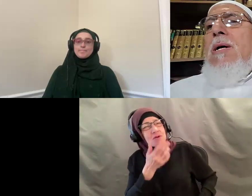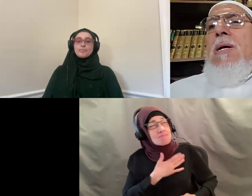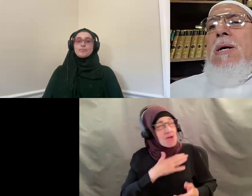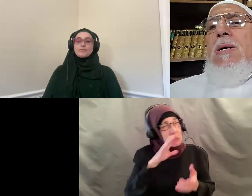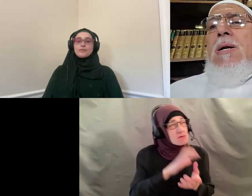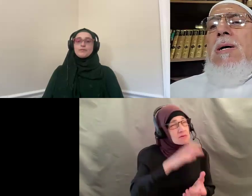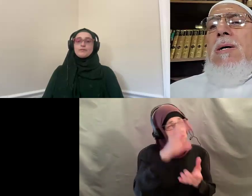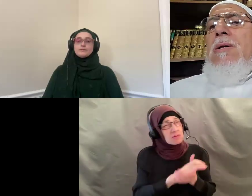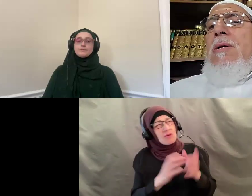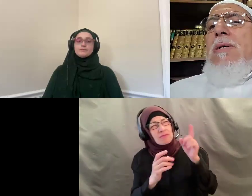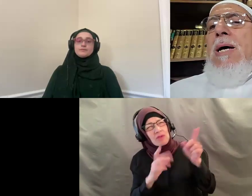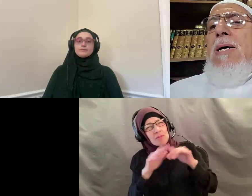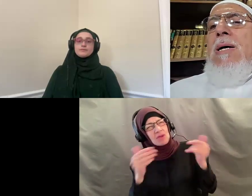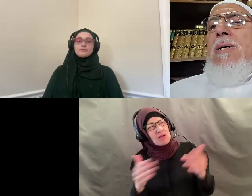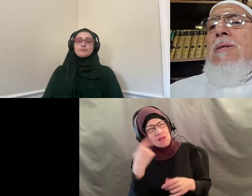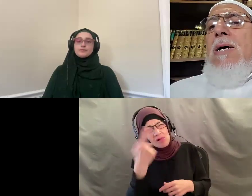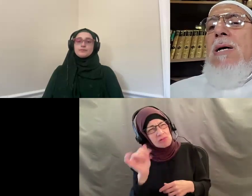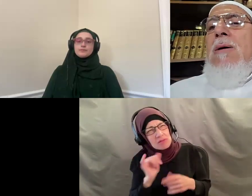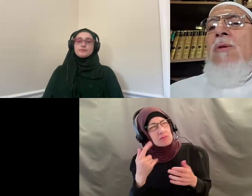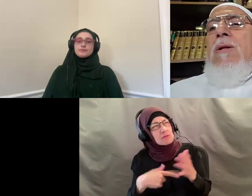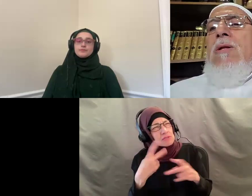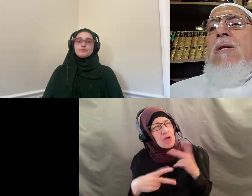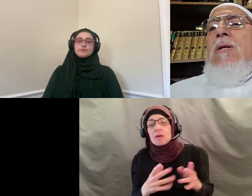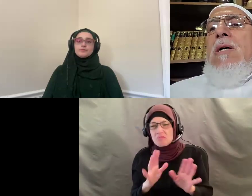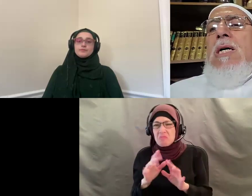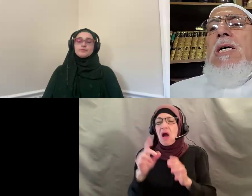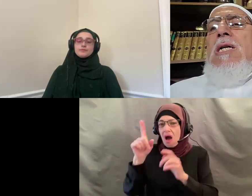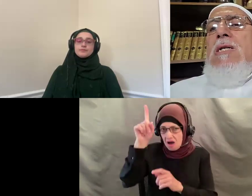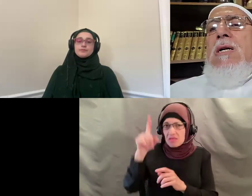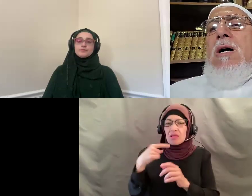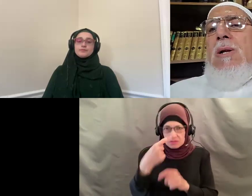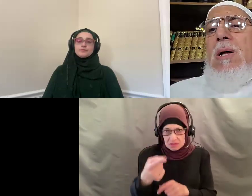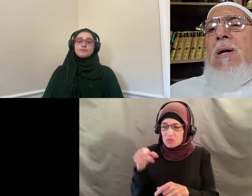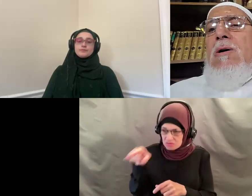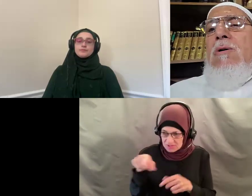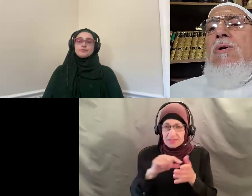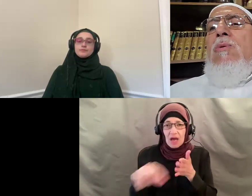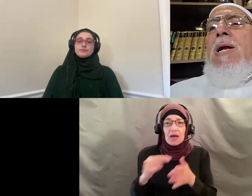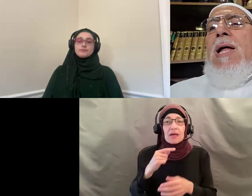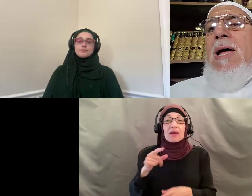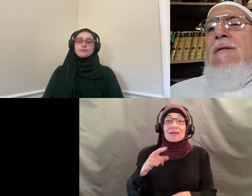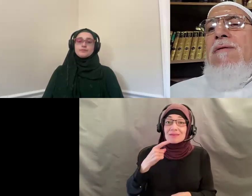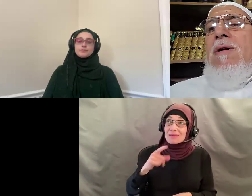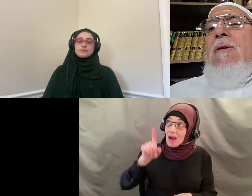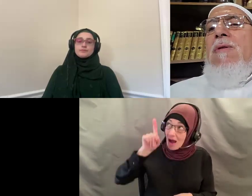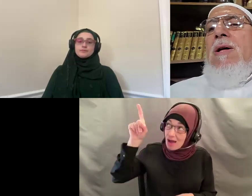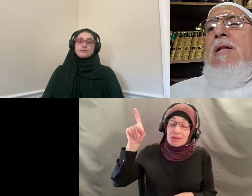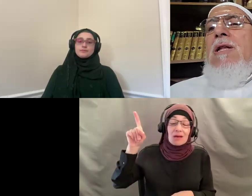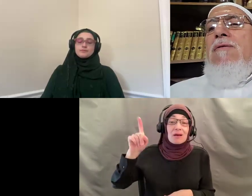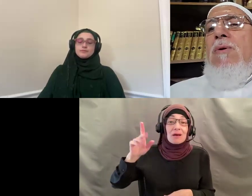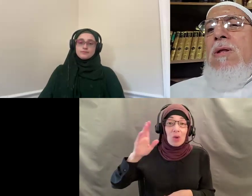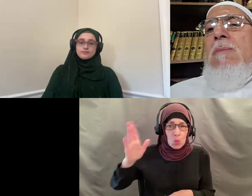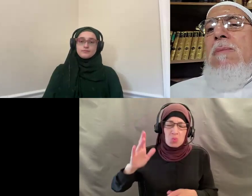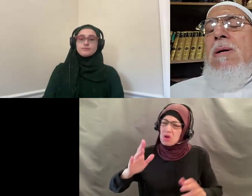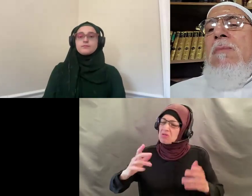anything, Allah in this ayah is saying that it is Allah who will have